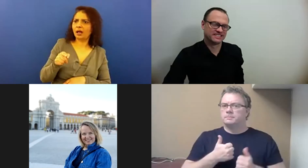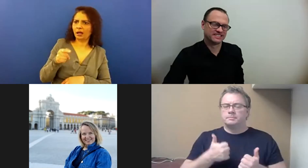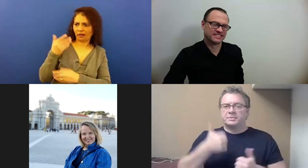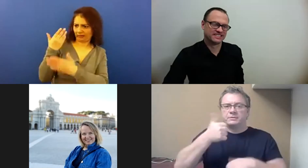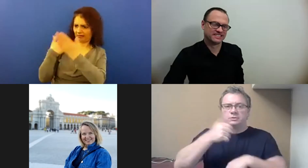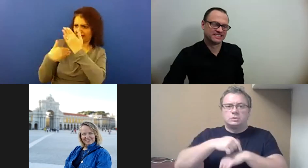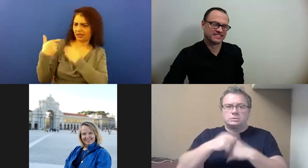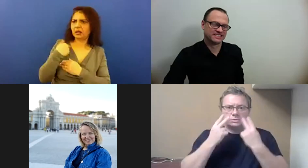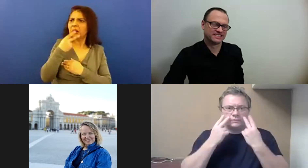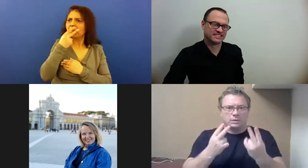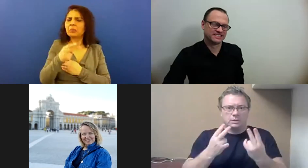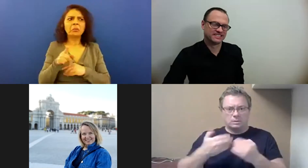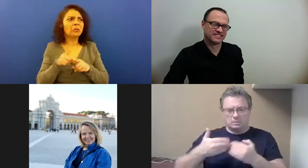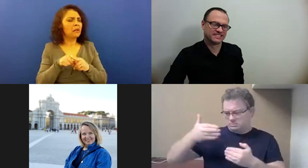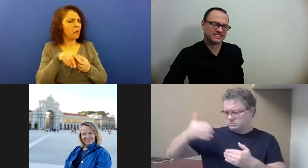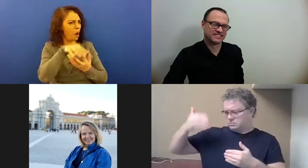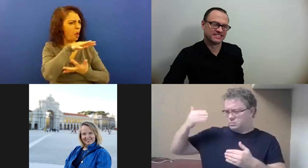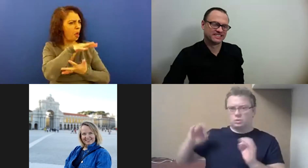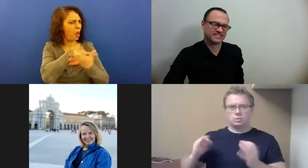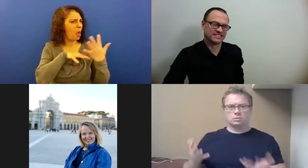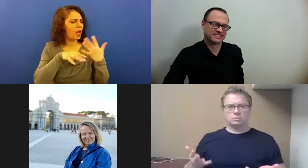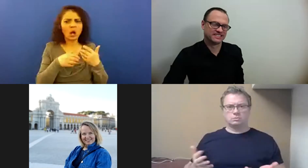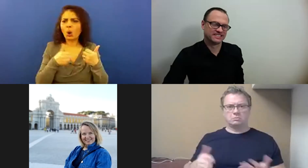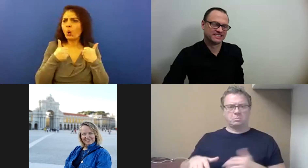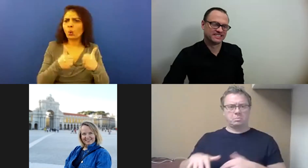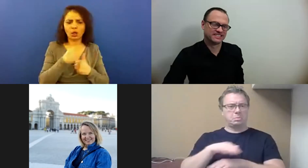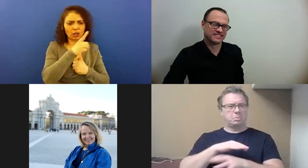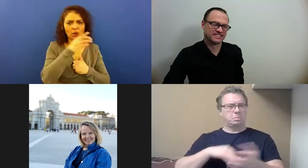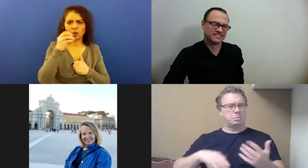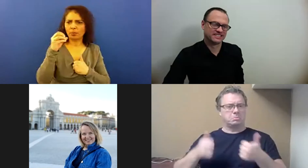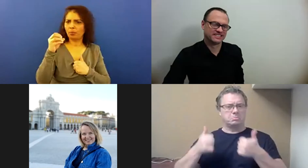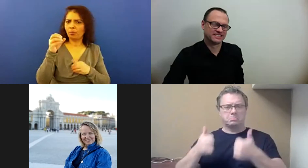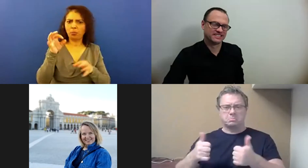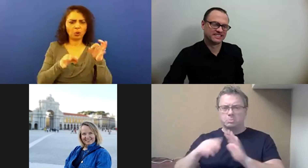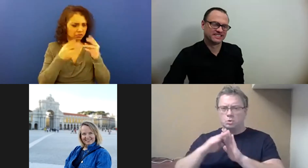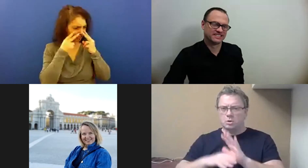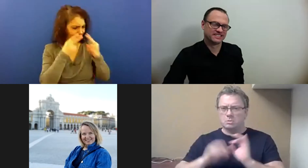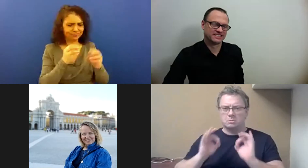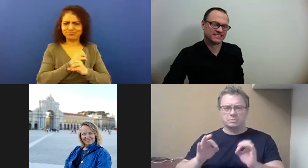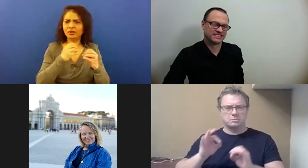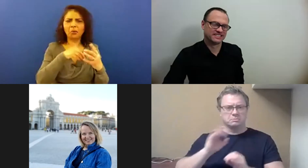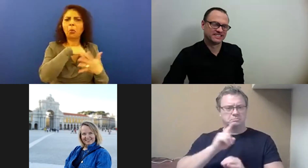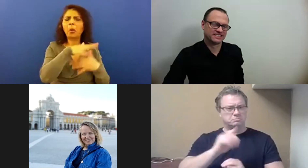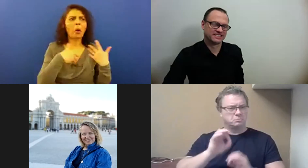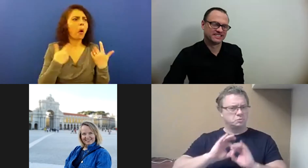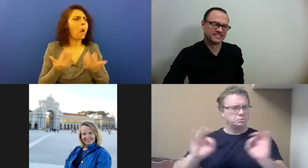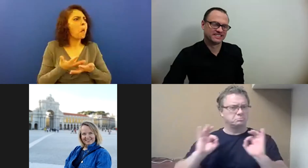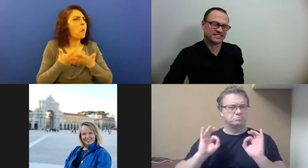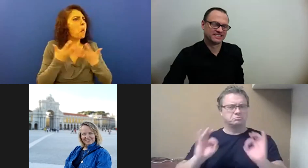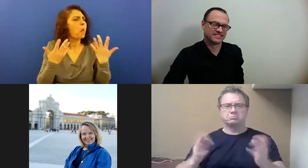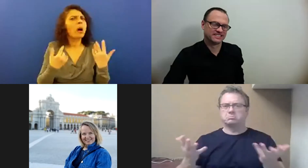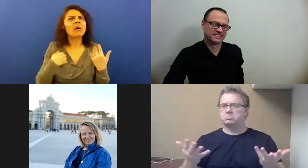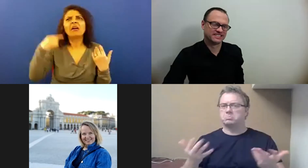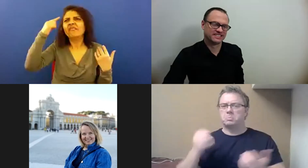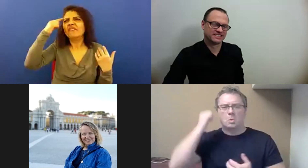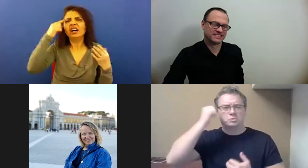This is the first time we see and meet a deaf Roma and hear about your whole situation. We are 100% behind